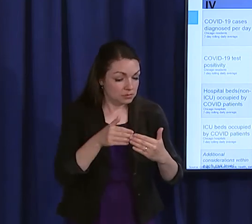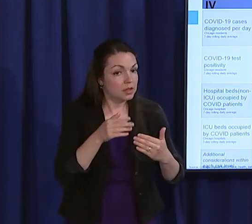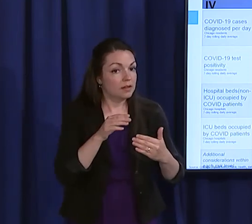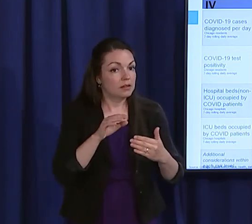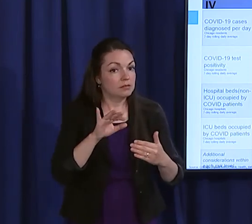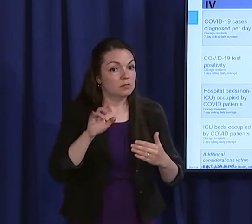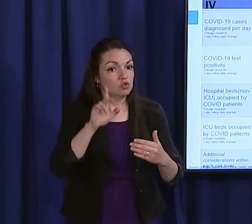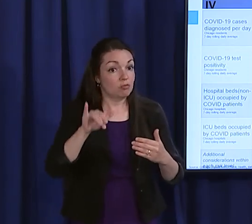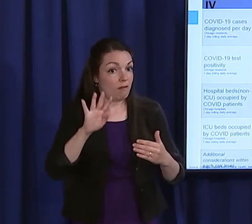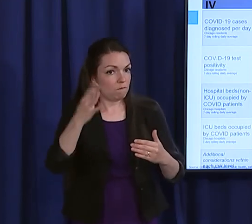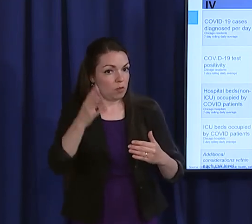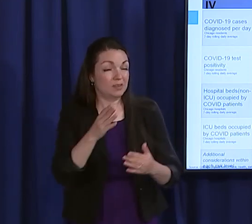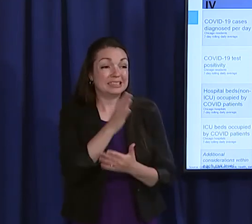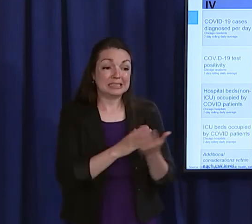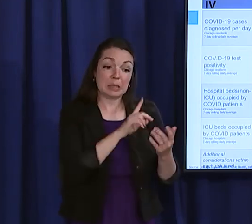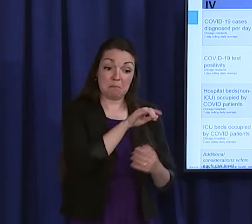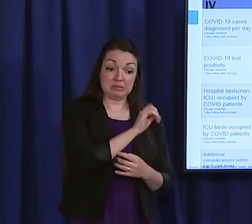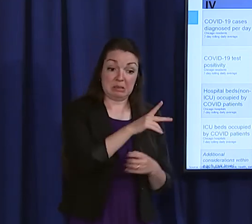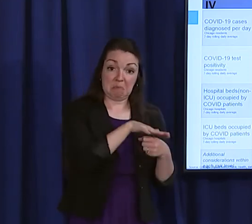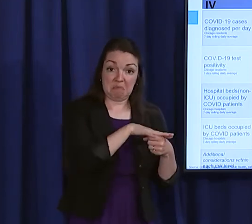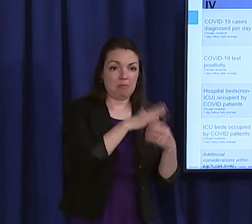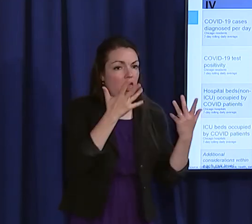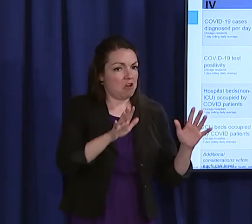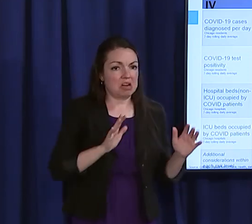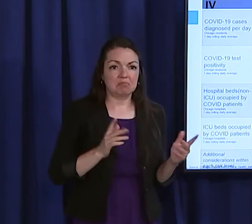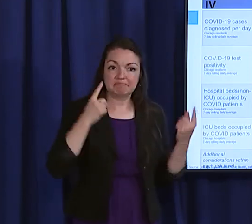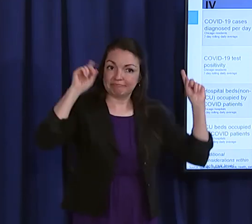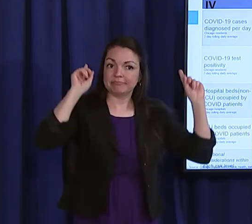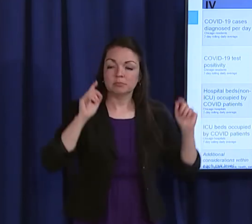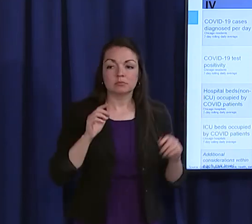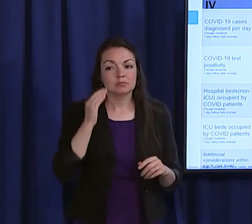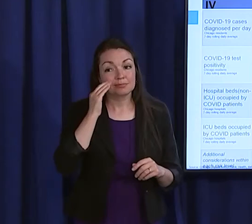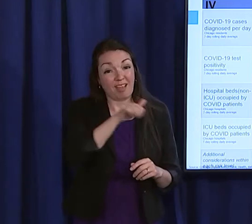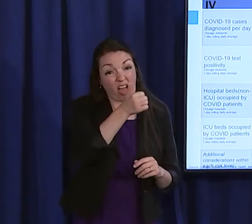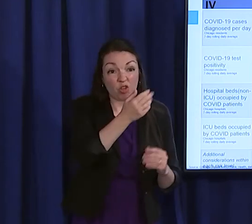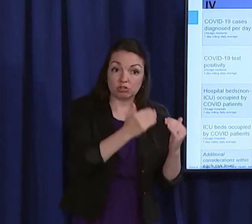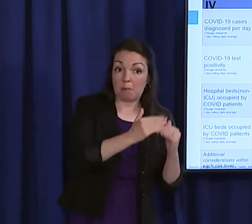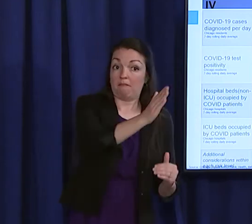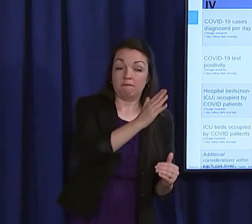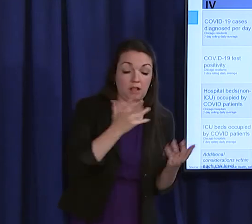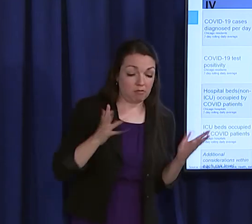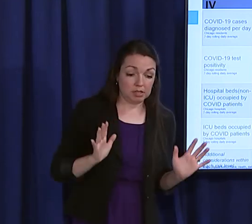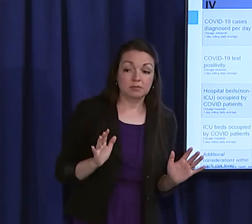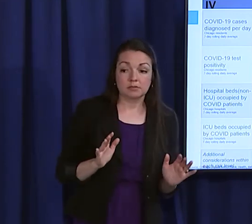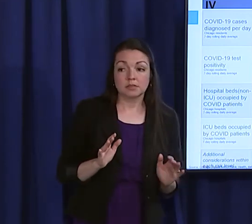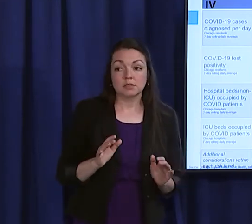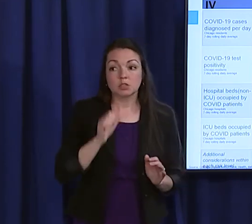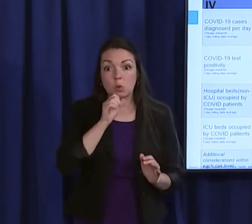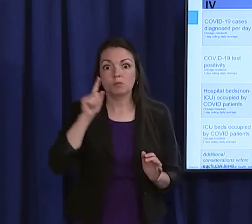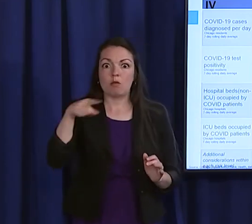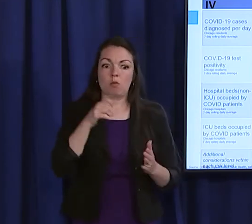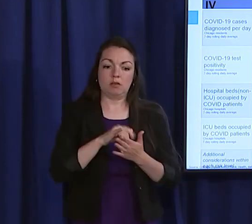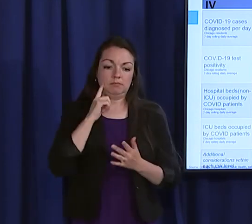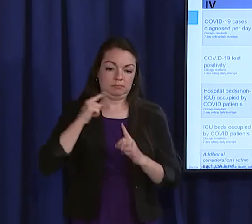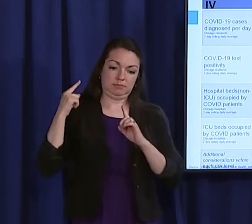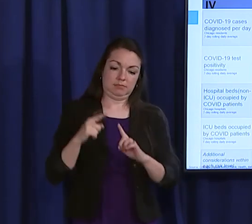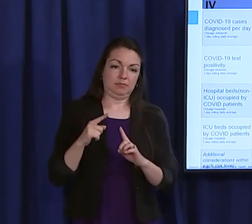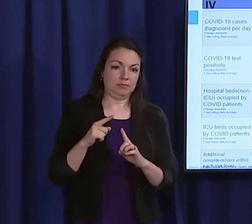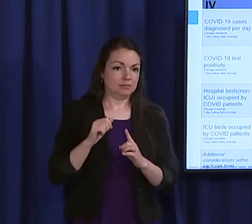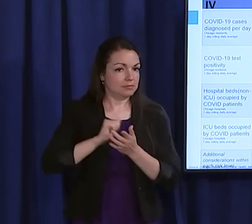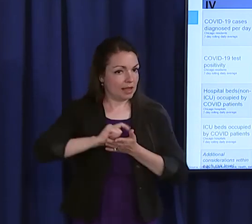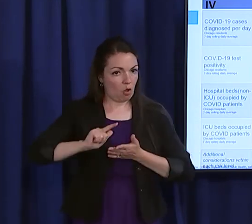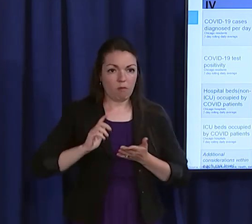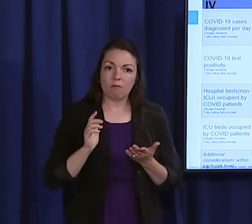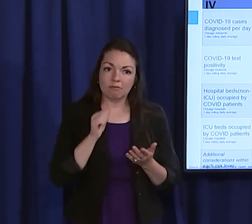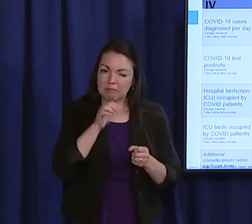are already some zip codes that are there, and as you note, there are some that are far from there. And so it's not just that goal. You know, we've really, you know, I am